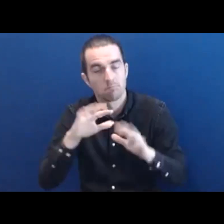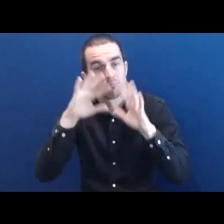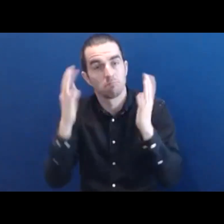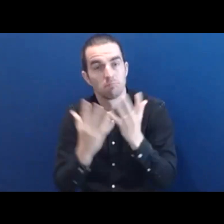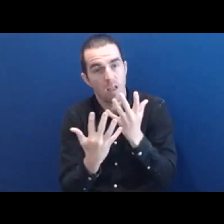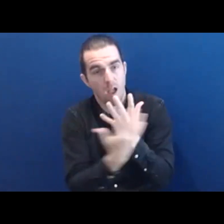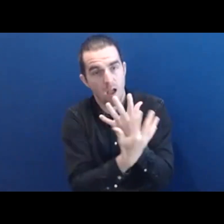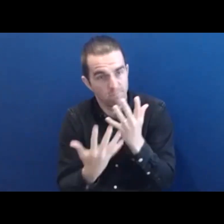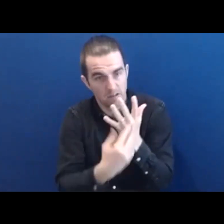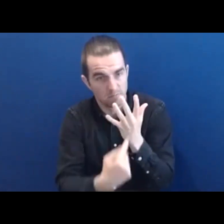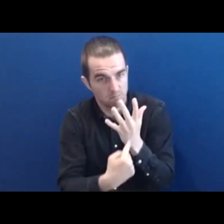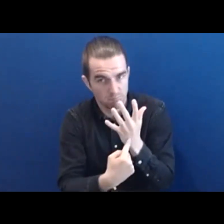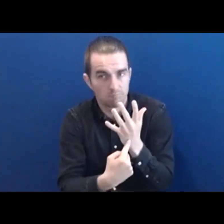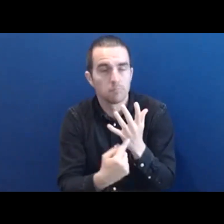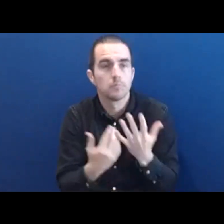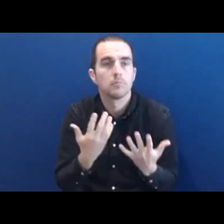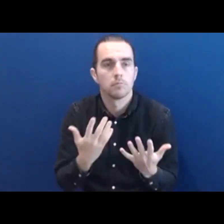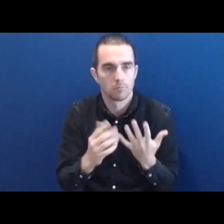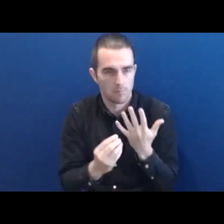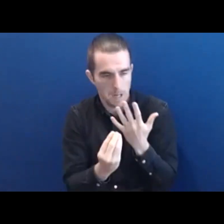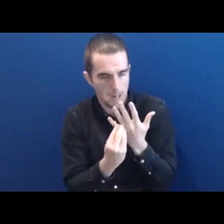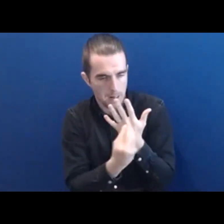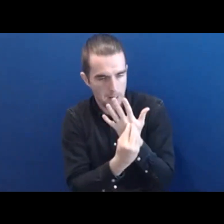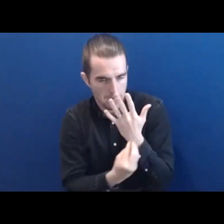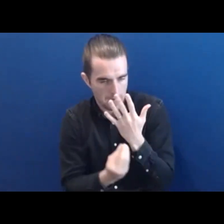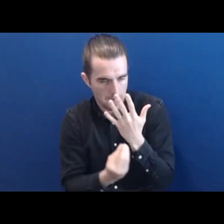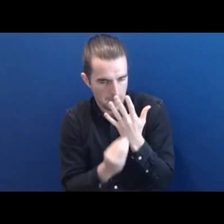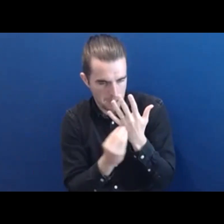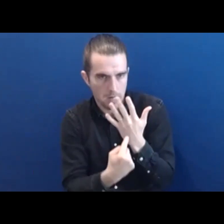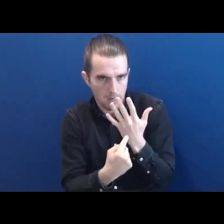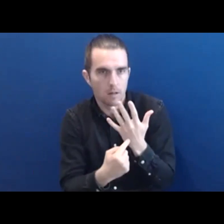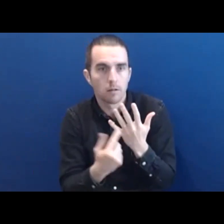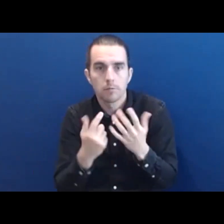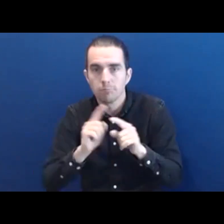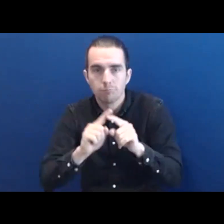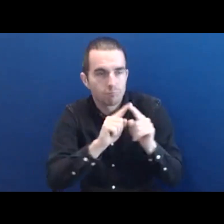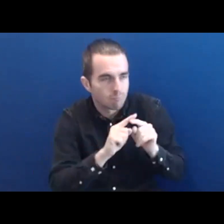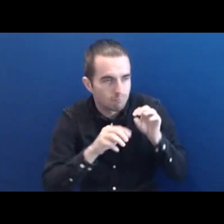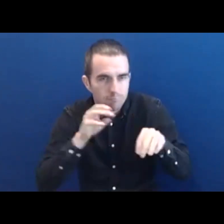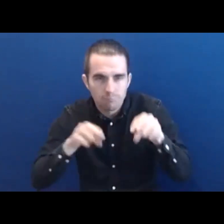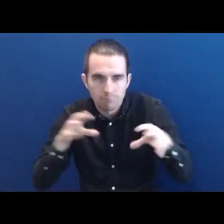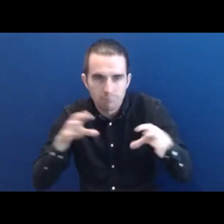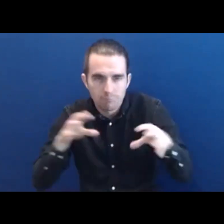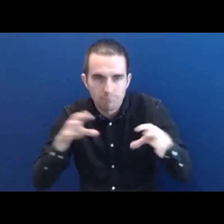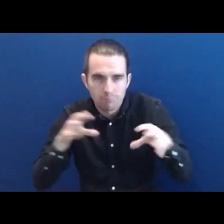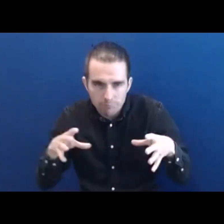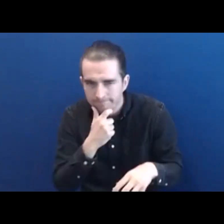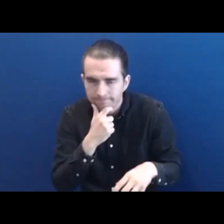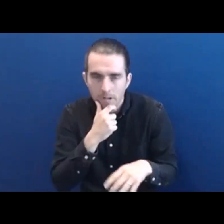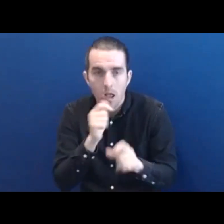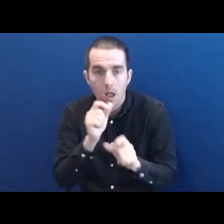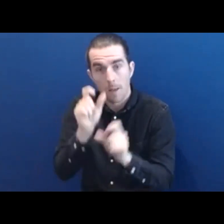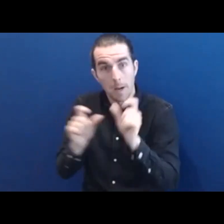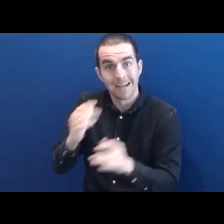don't live in isolation. We are part of a society, part of a community, and our issues, our fight,